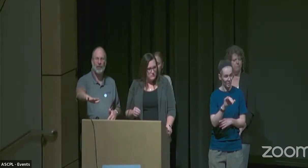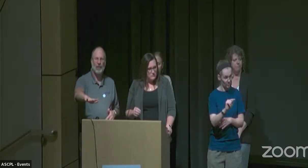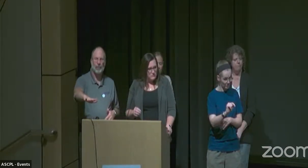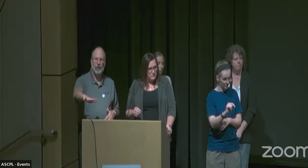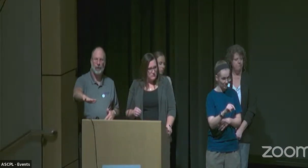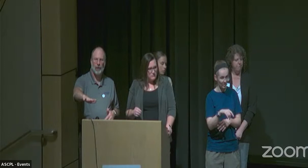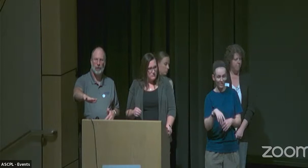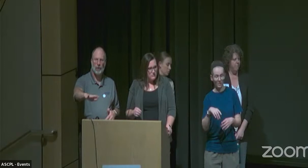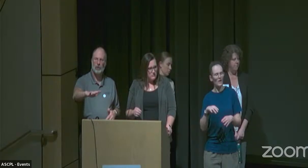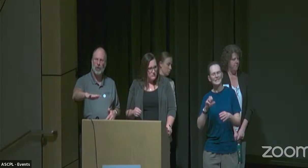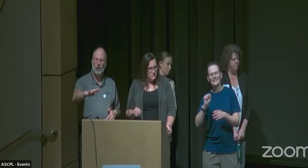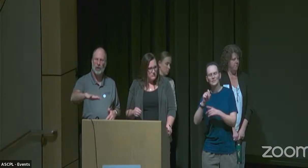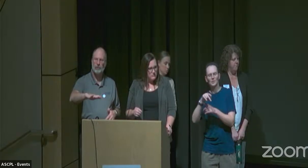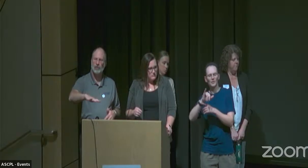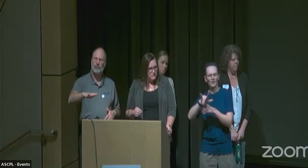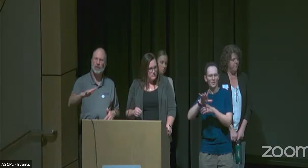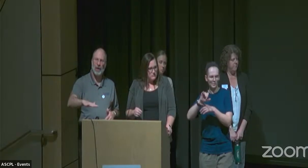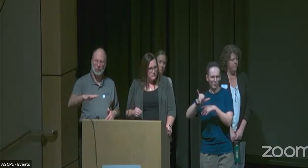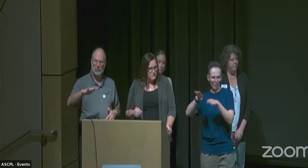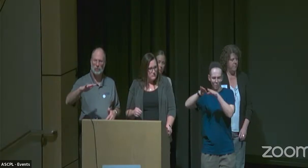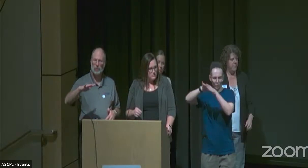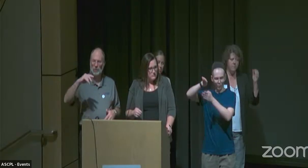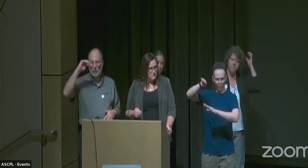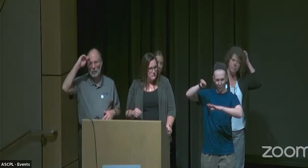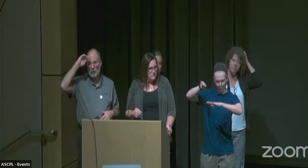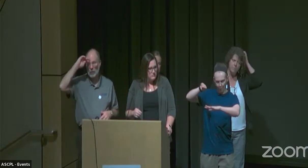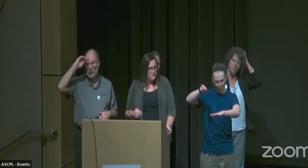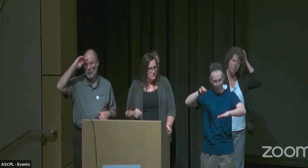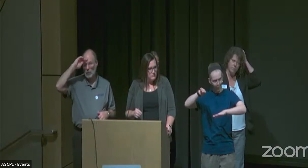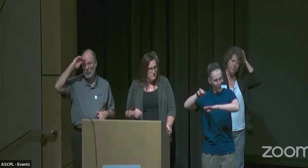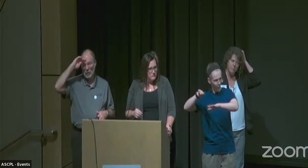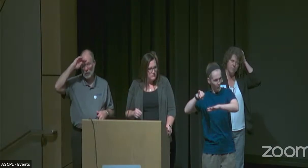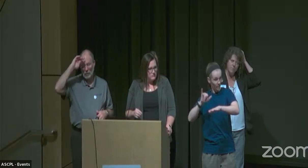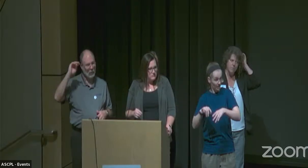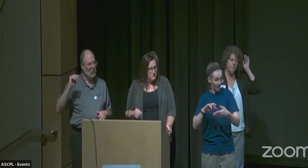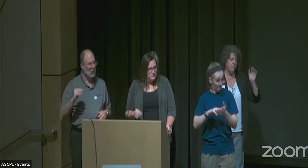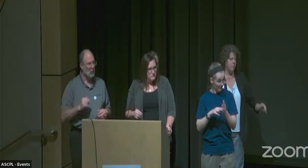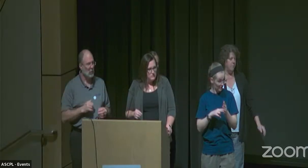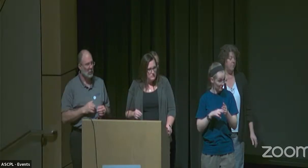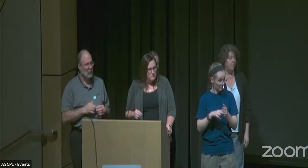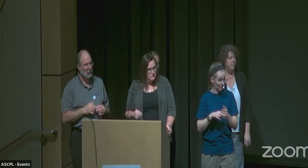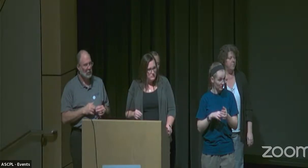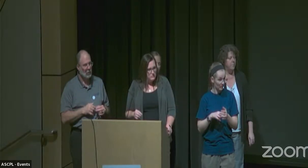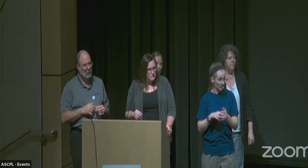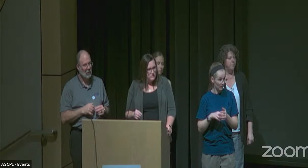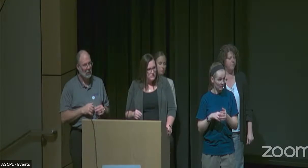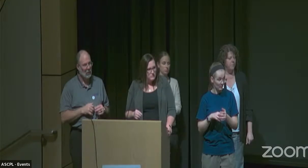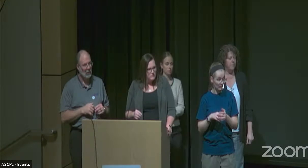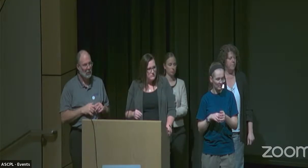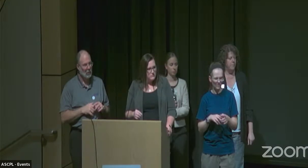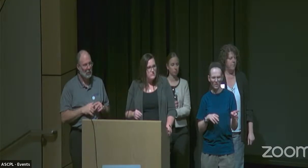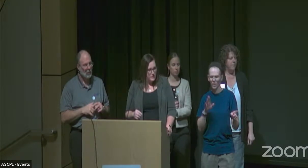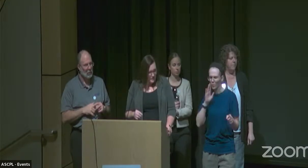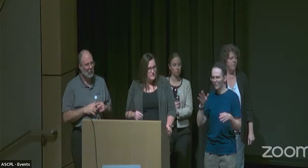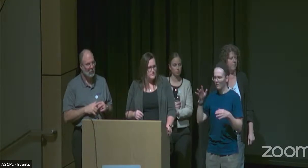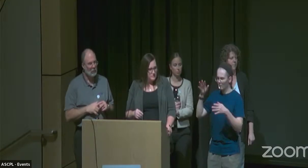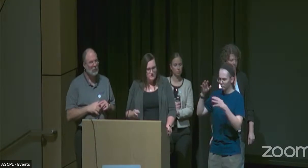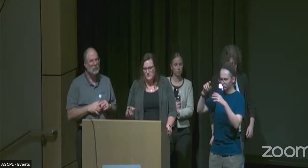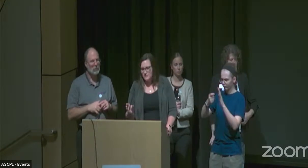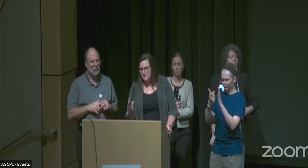bottom flat part, are you talking of something else? it will be taken all the way down to